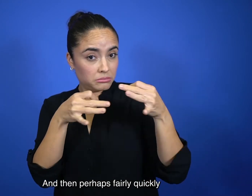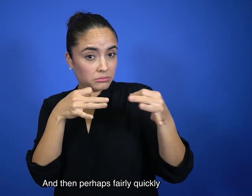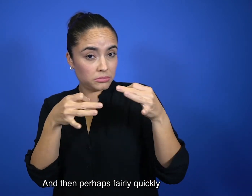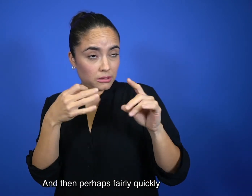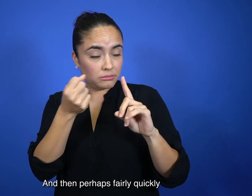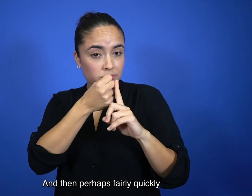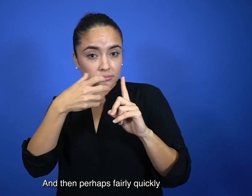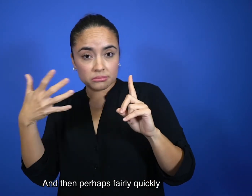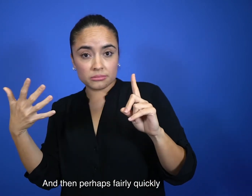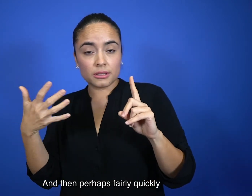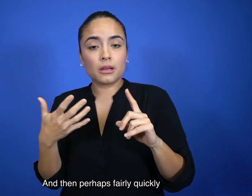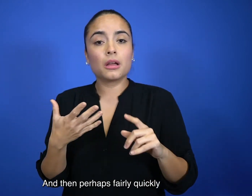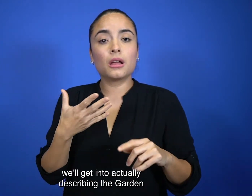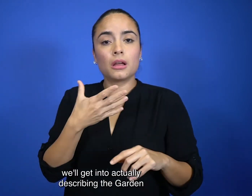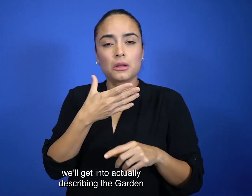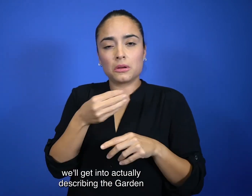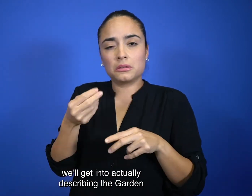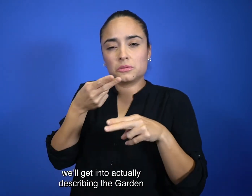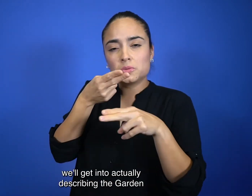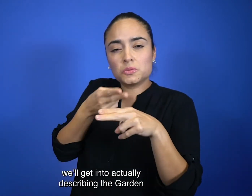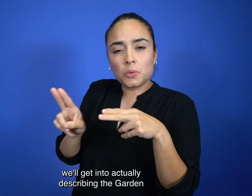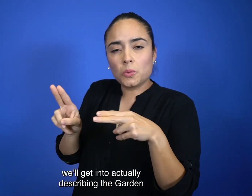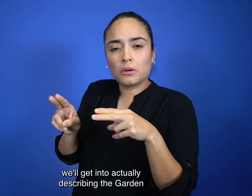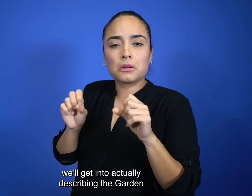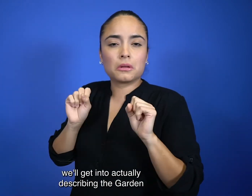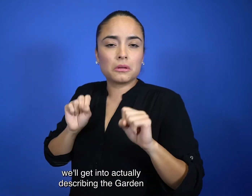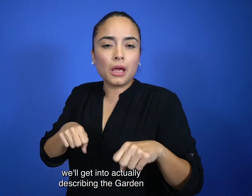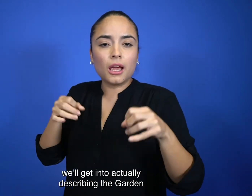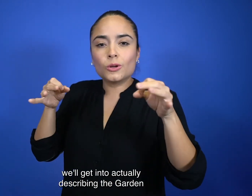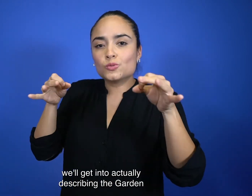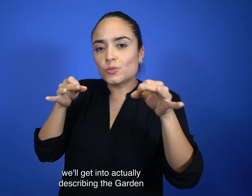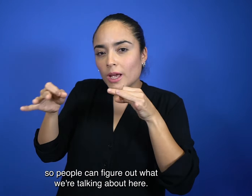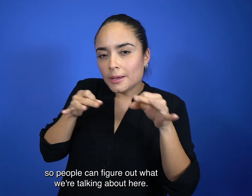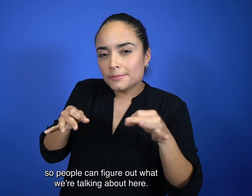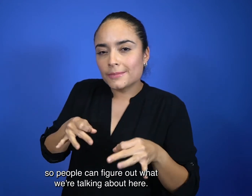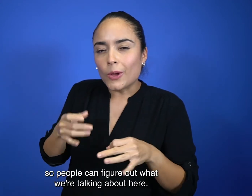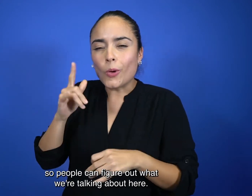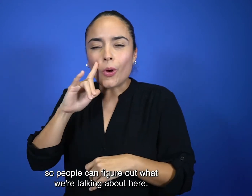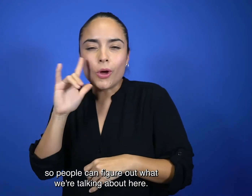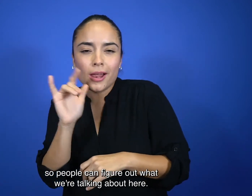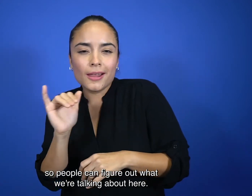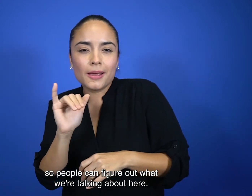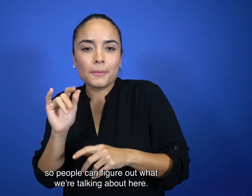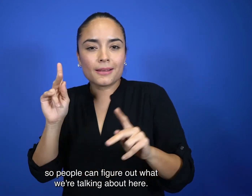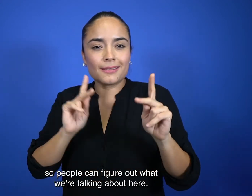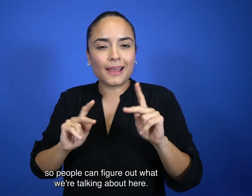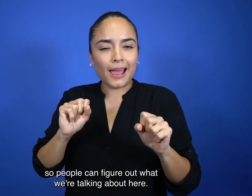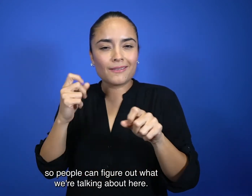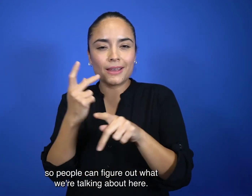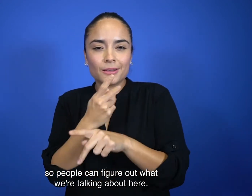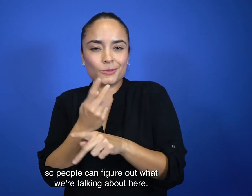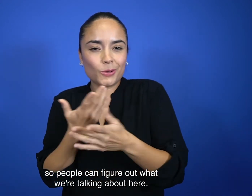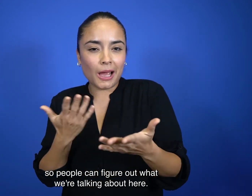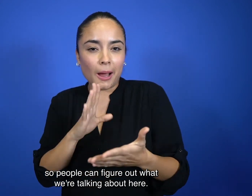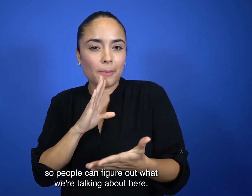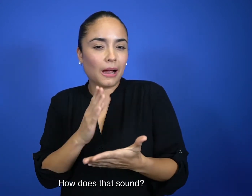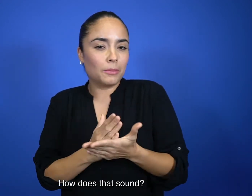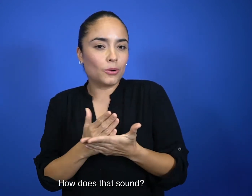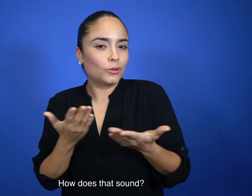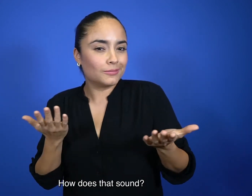perhaps fairly quickly we'll get into actually describing the garden so people can figure out what we're talking about here. How's that sound?